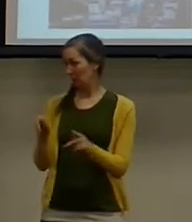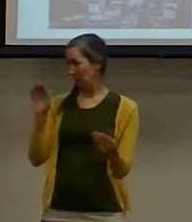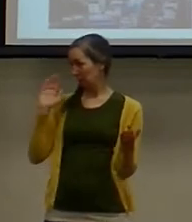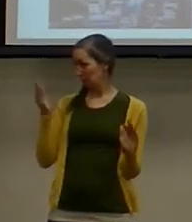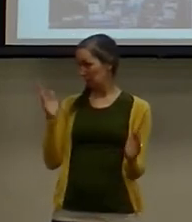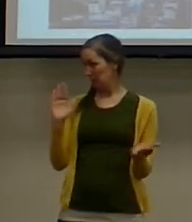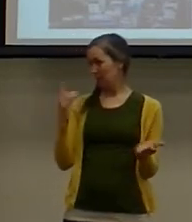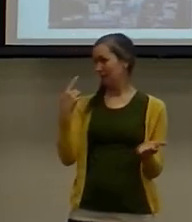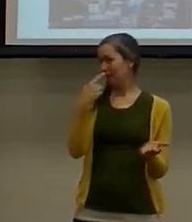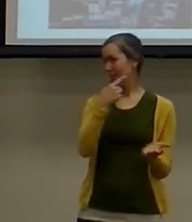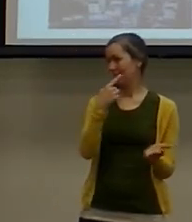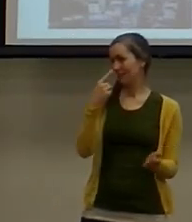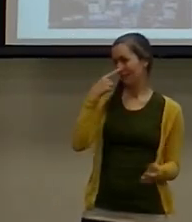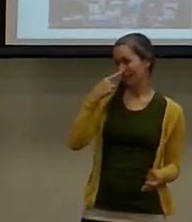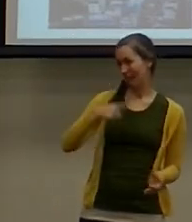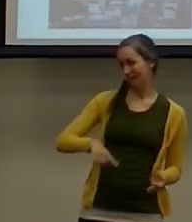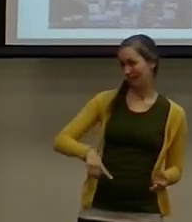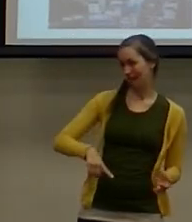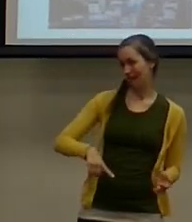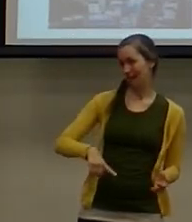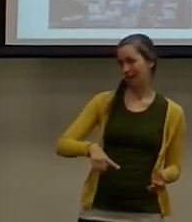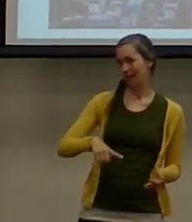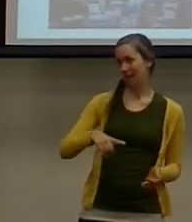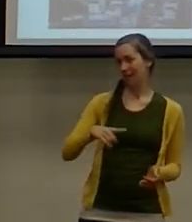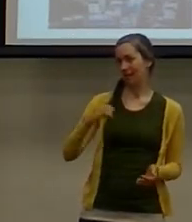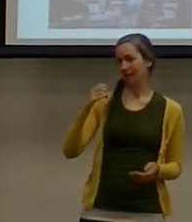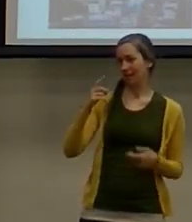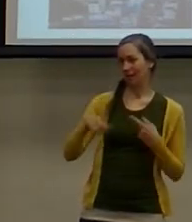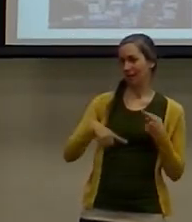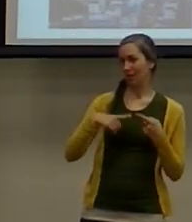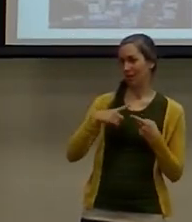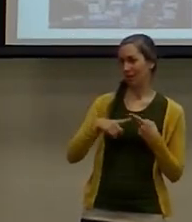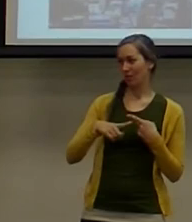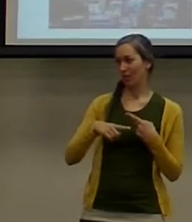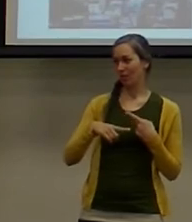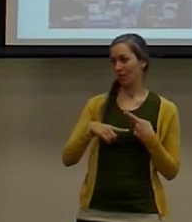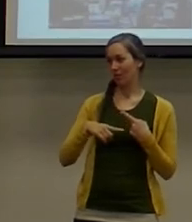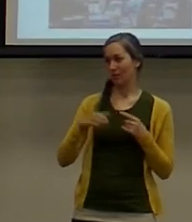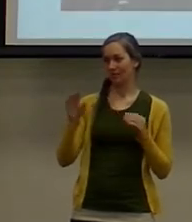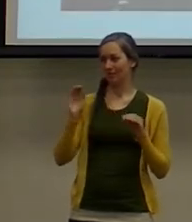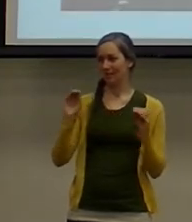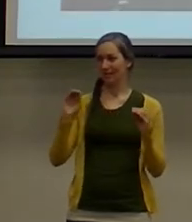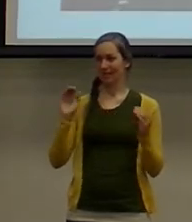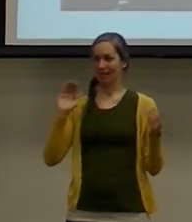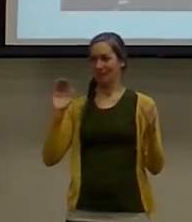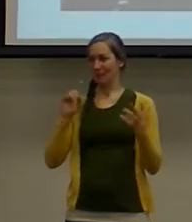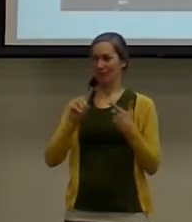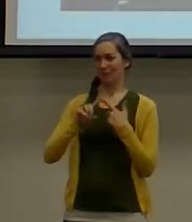is Thailand. Thailand is Bangkok. When you get out from Bangkok, nothing like that.